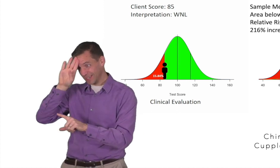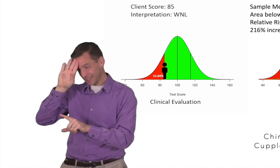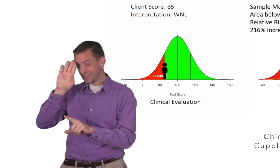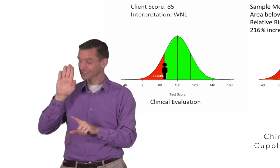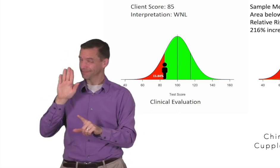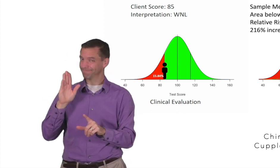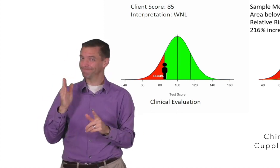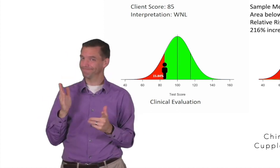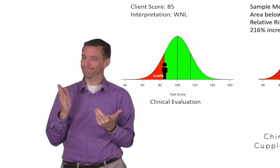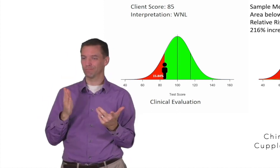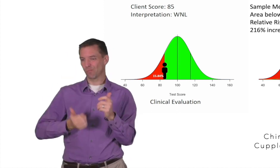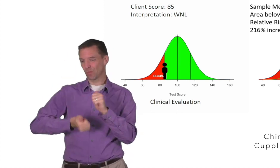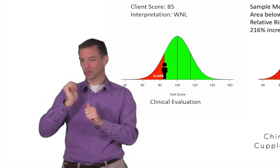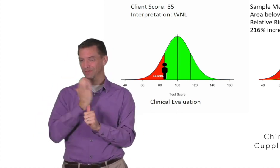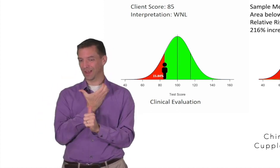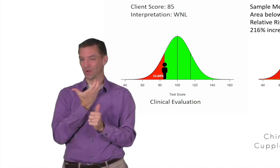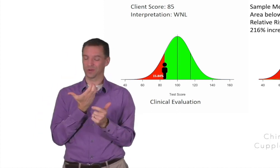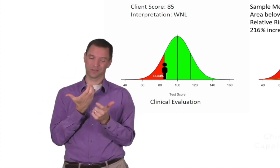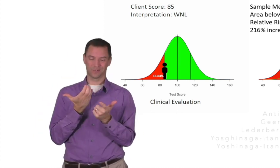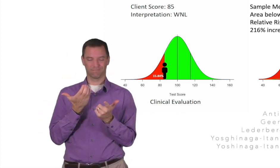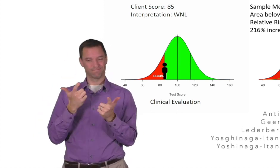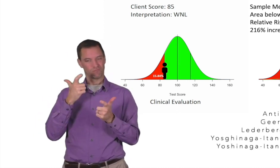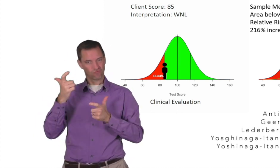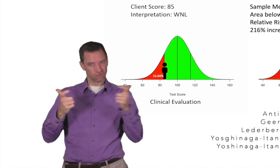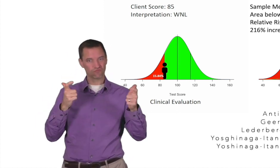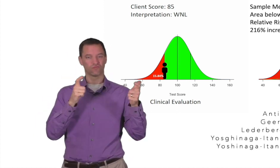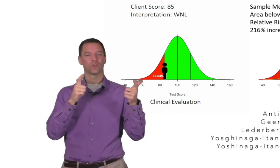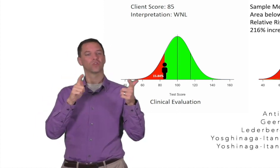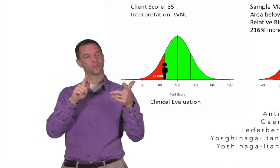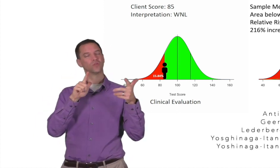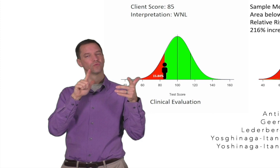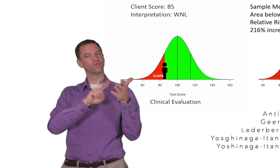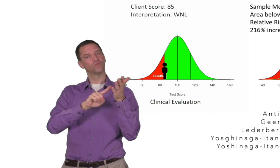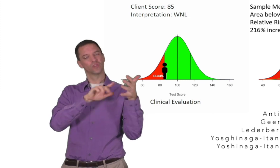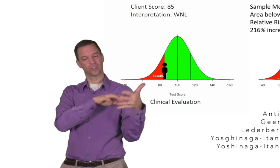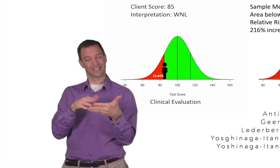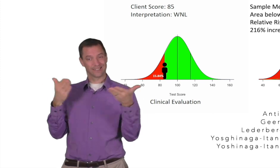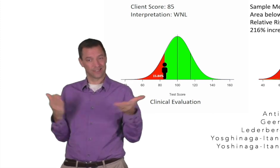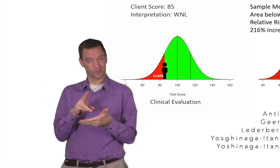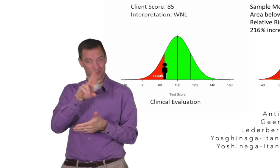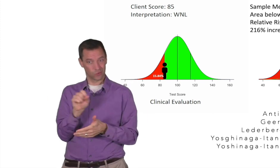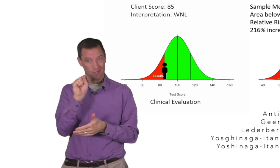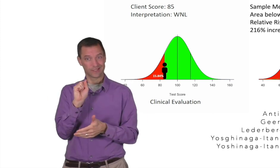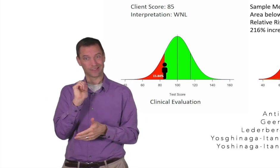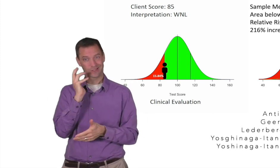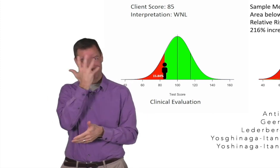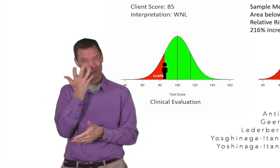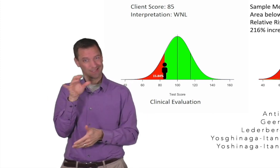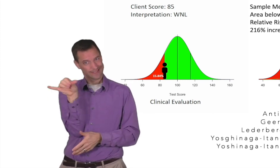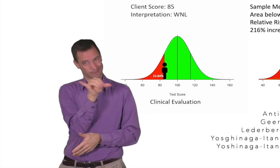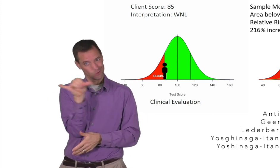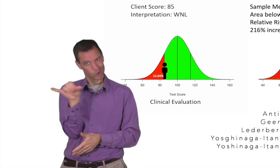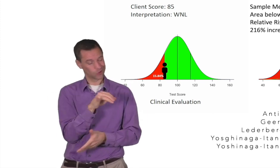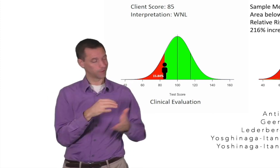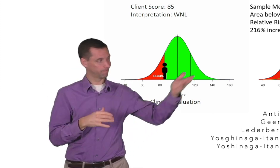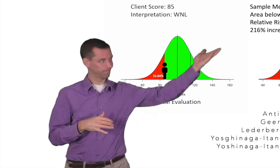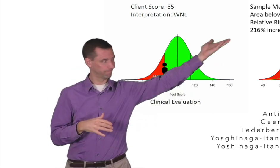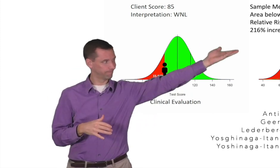And I have to tell you, it's not just Australia. Most of our large-scale research studies here in the US